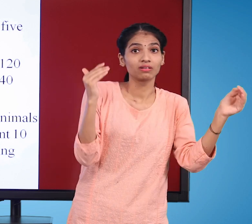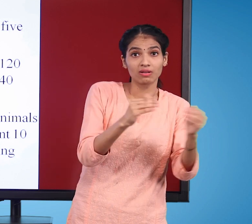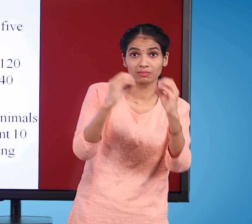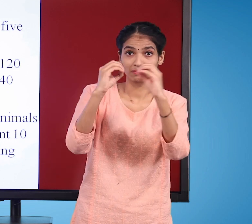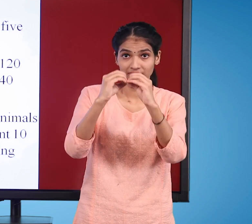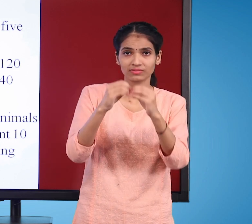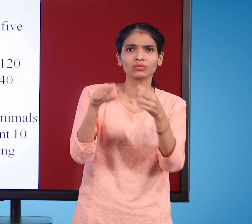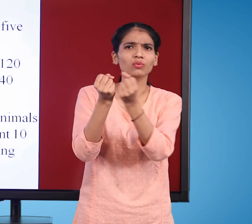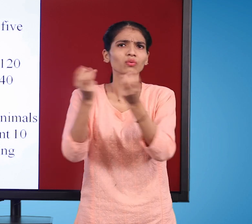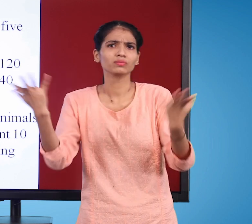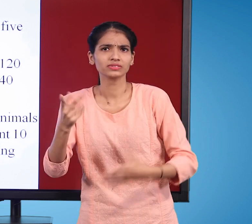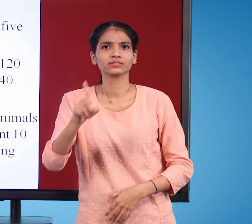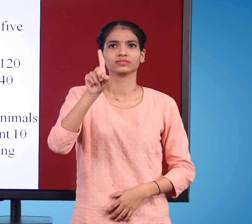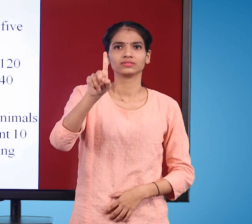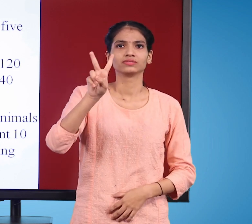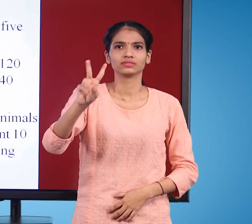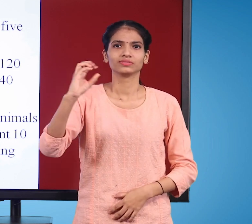Village B, 120.